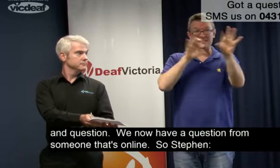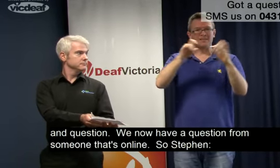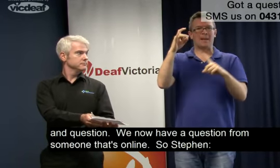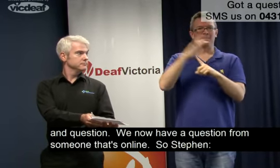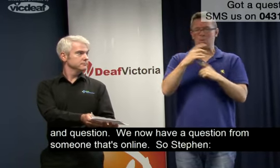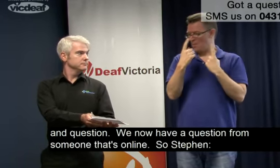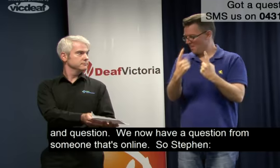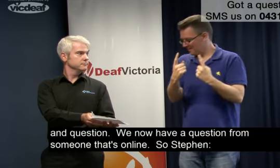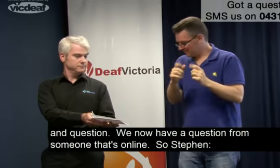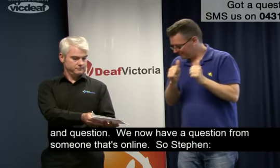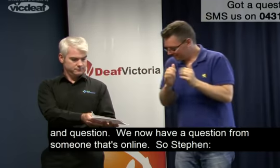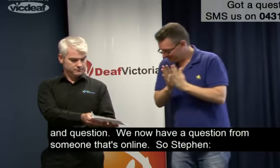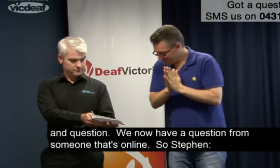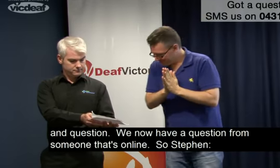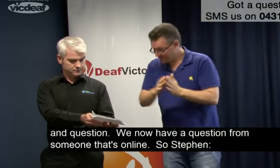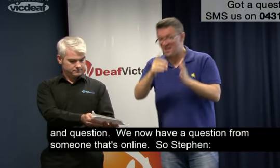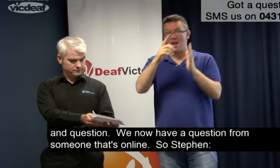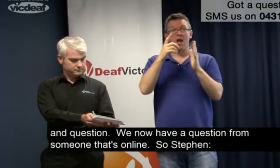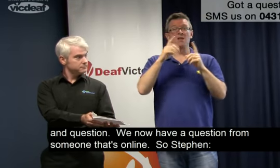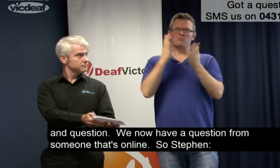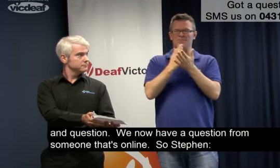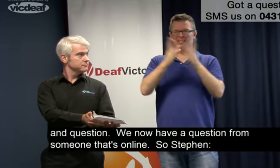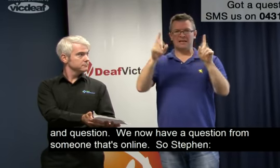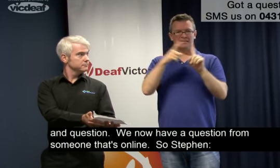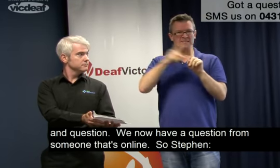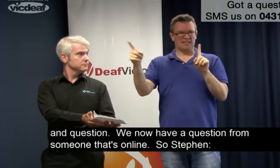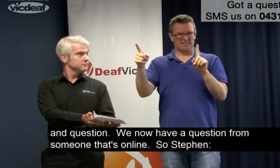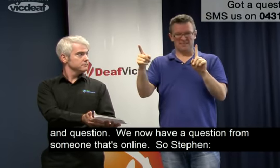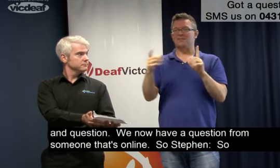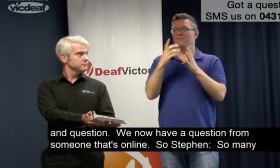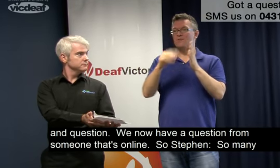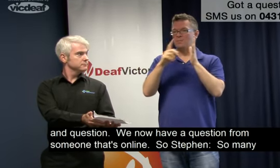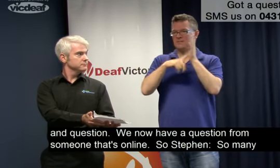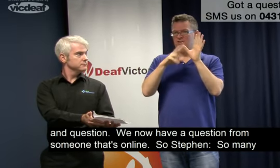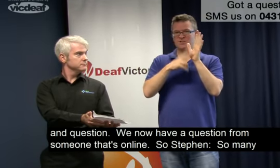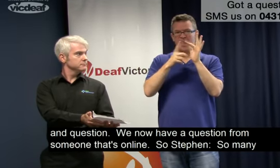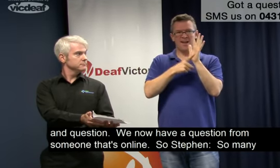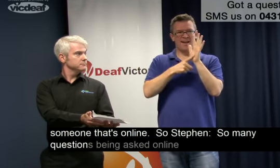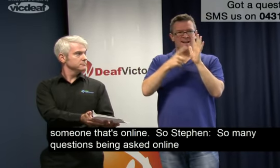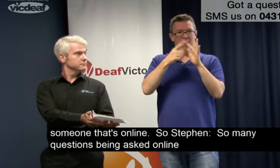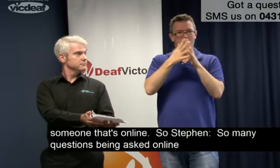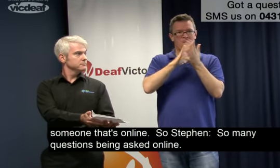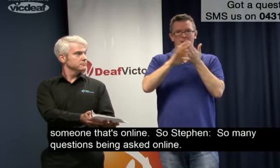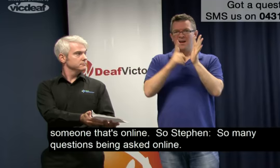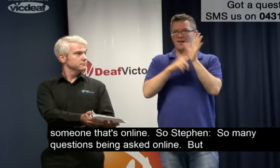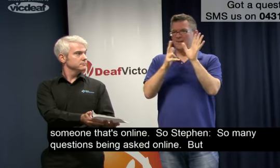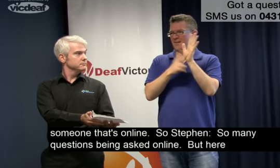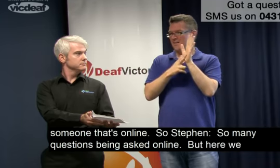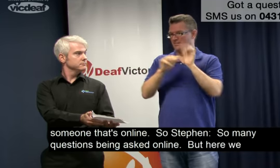We've had so many questions being asked online, but here we go. It's really a statement. It's from